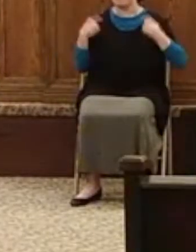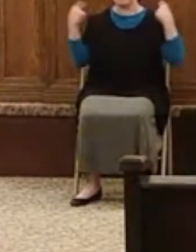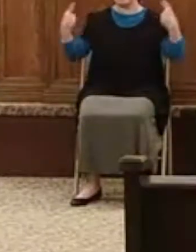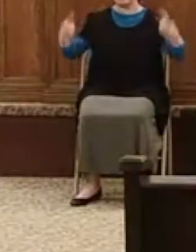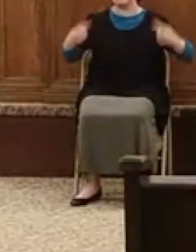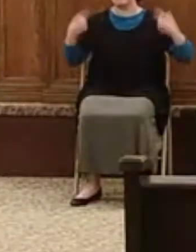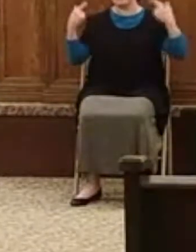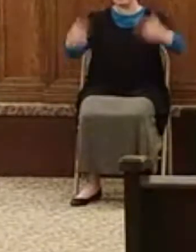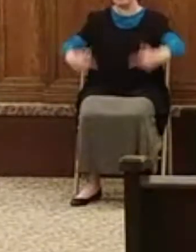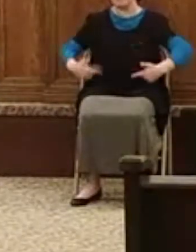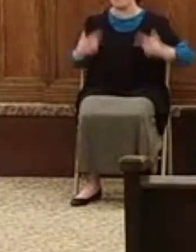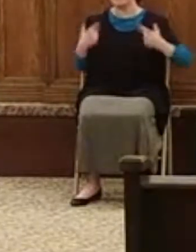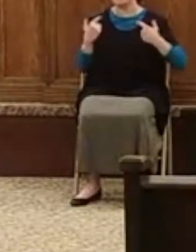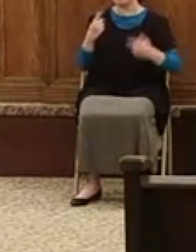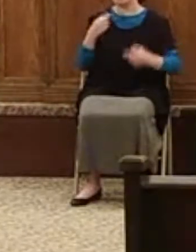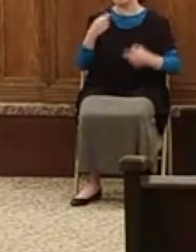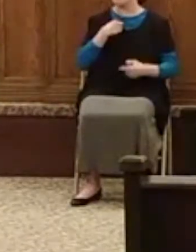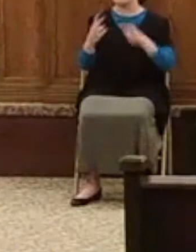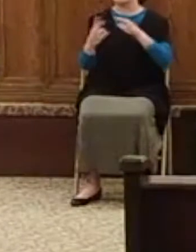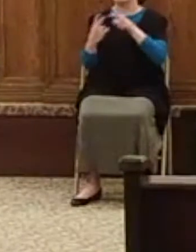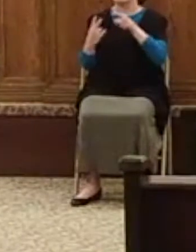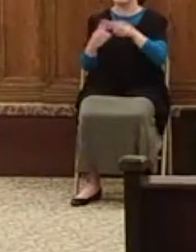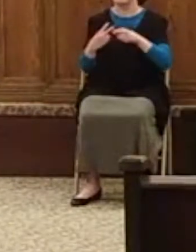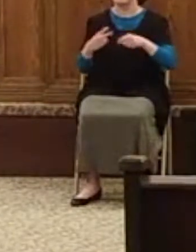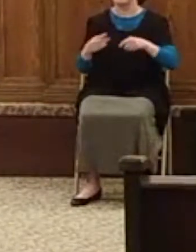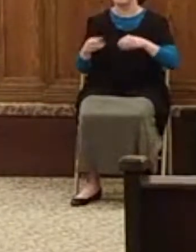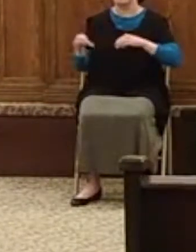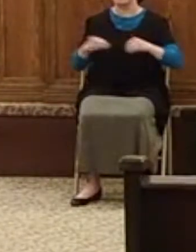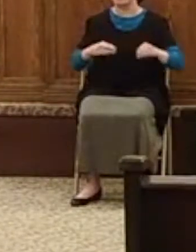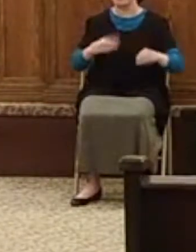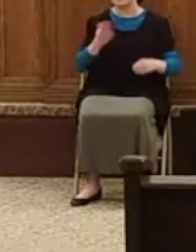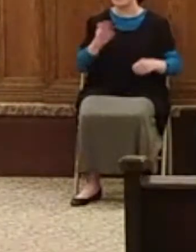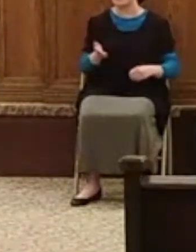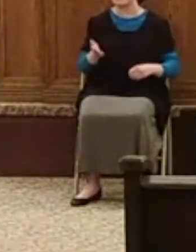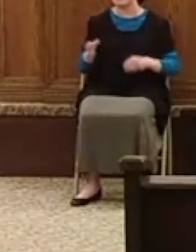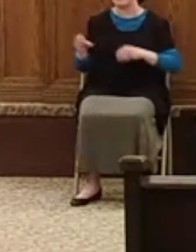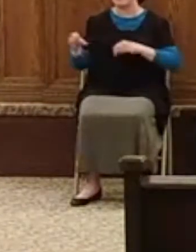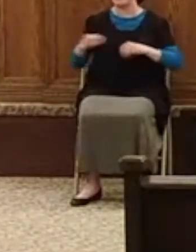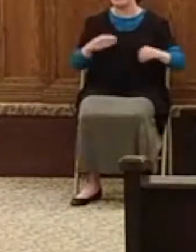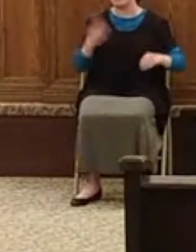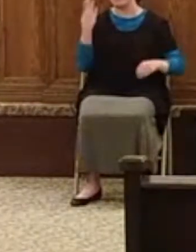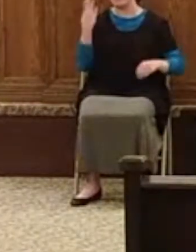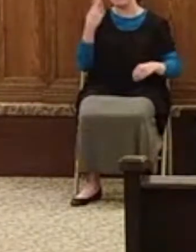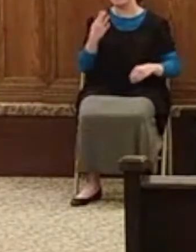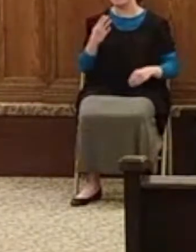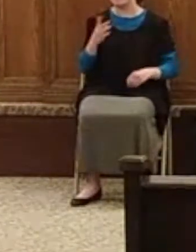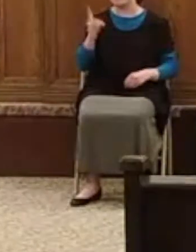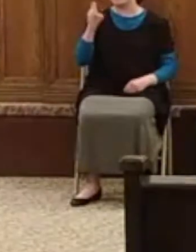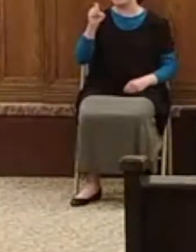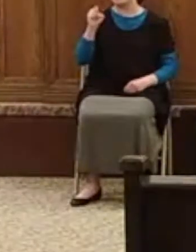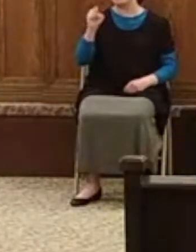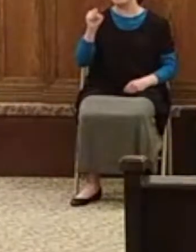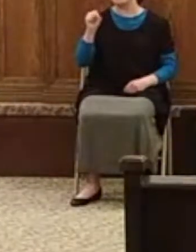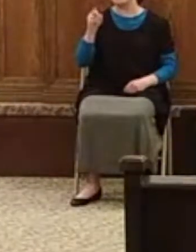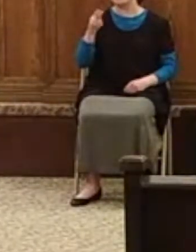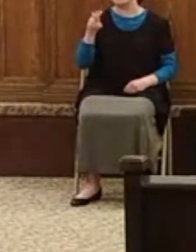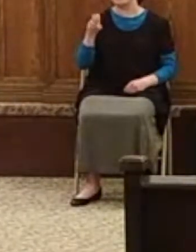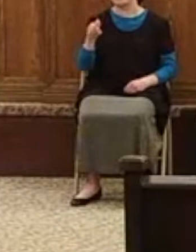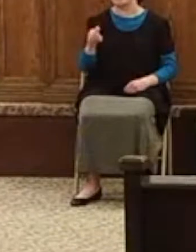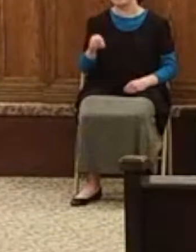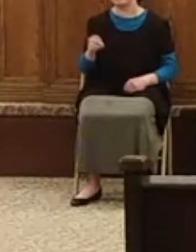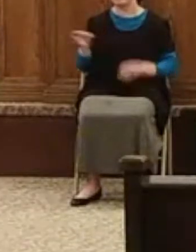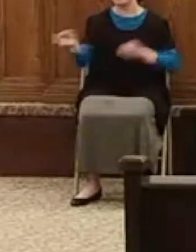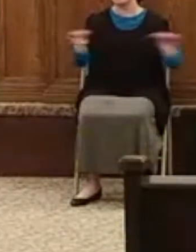a sinful life. It was my decision to do the things that I have done. I deserve judgment,